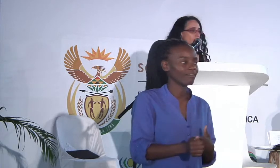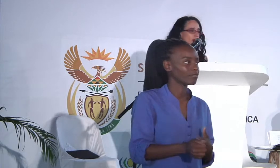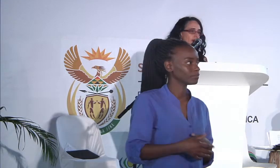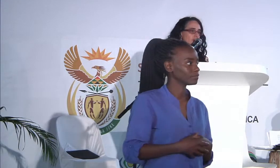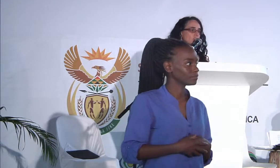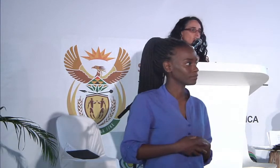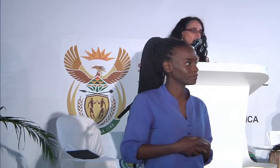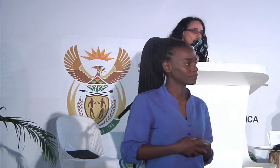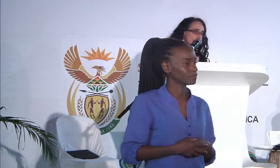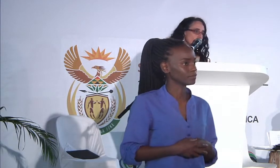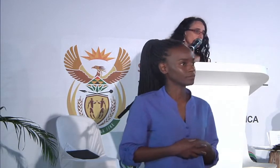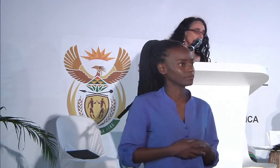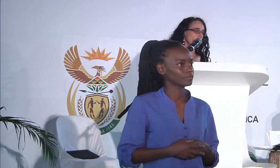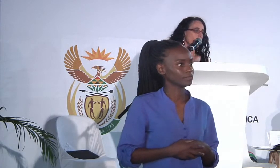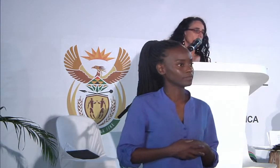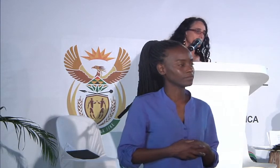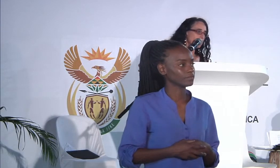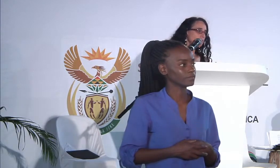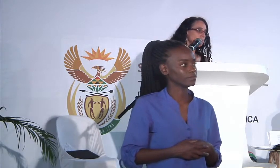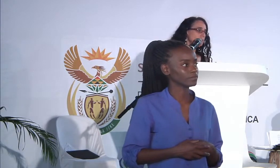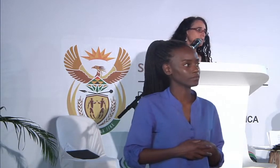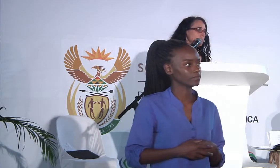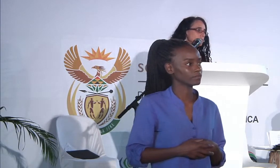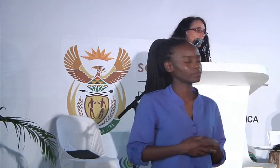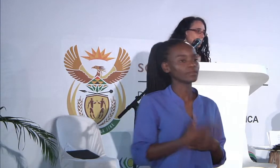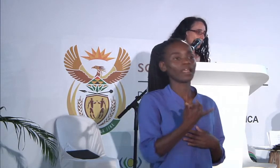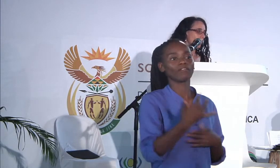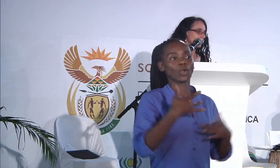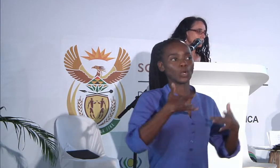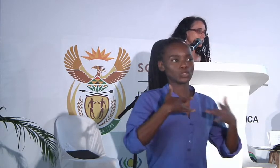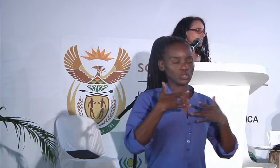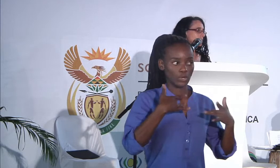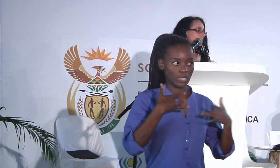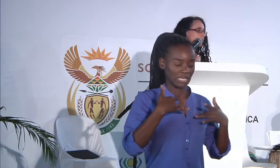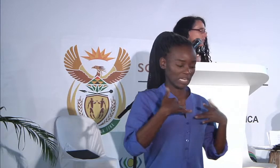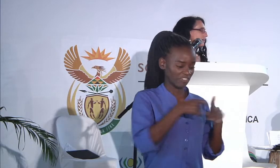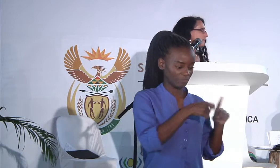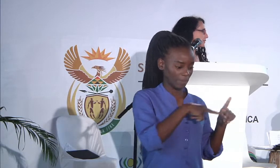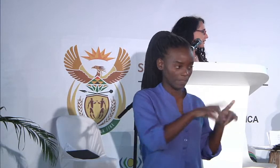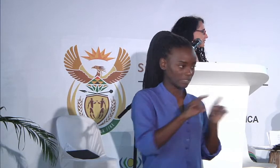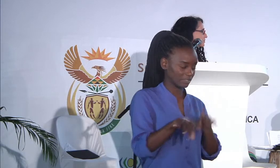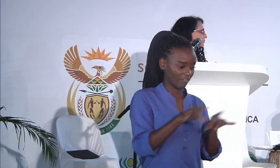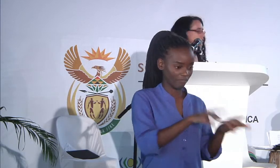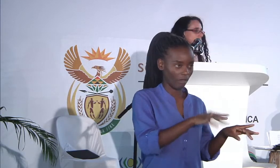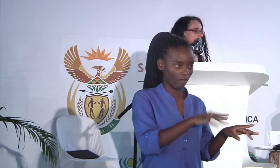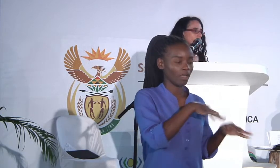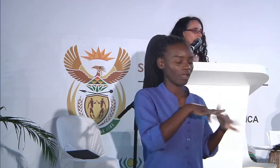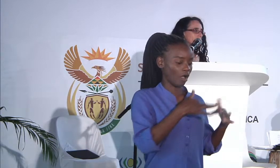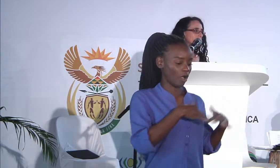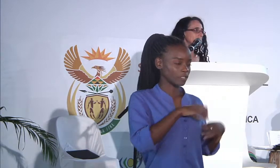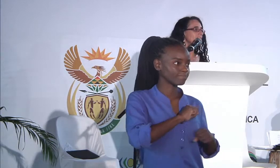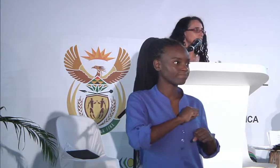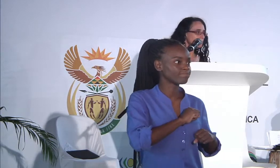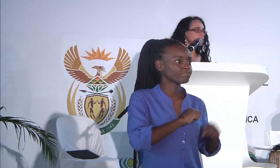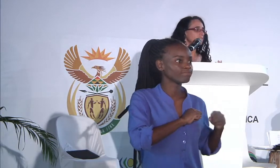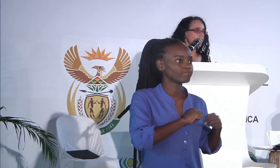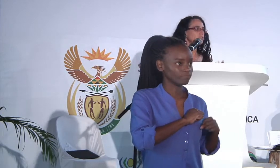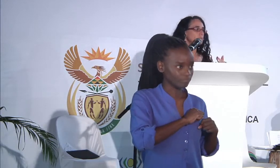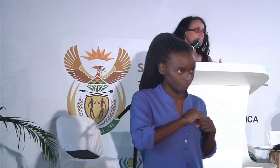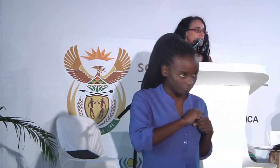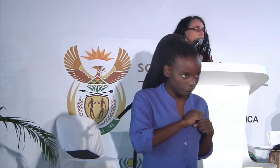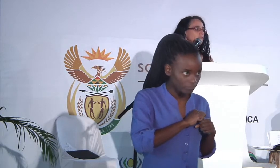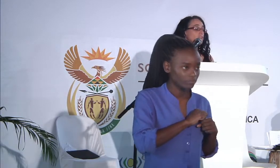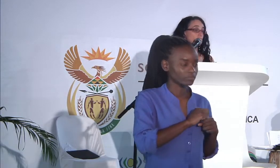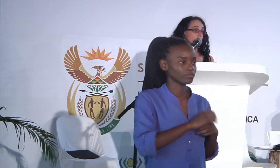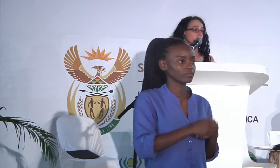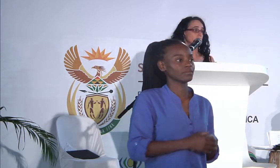who has the concern of vulnerable people at heart more than anybody else, which is what we need. Let us put vulnerable